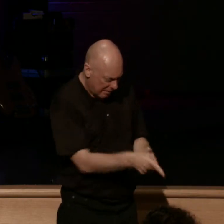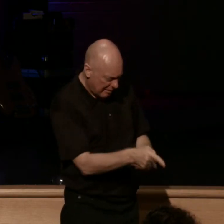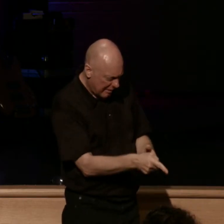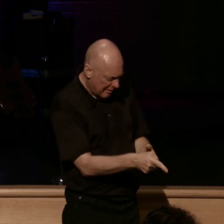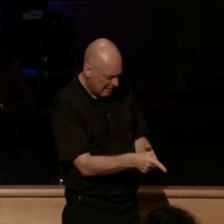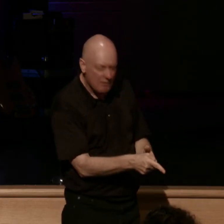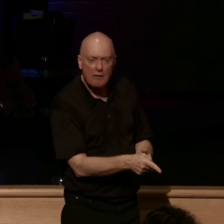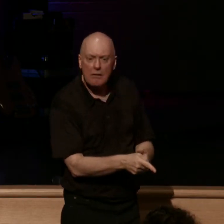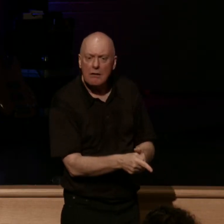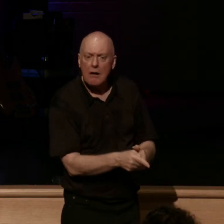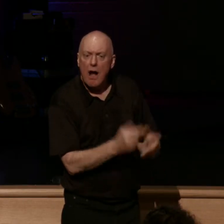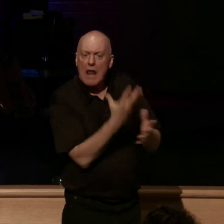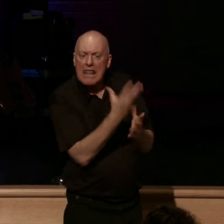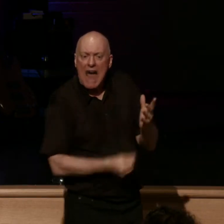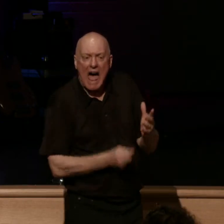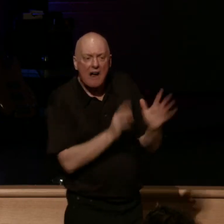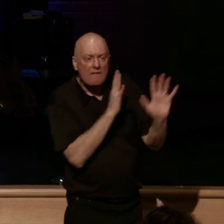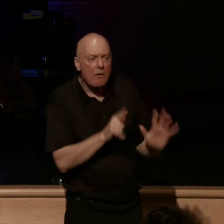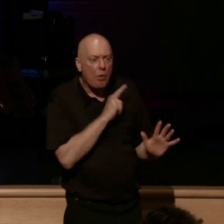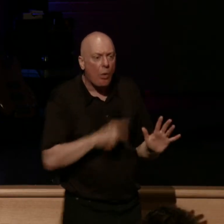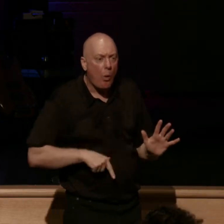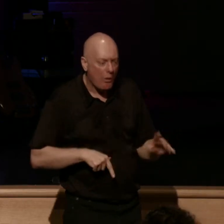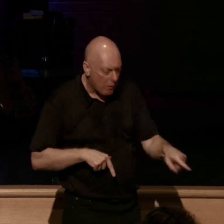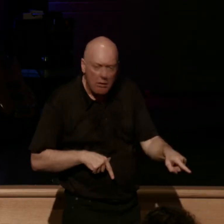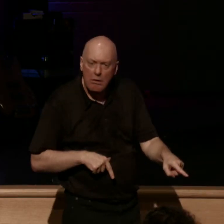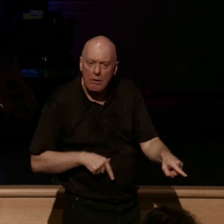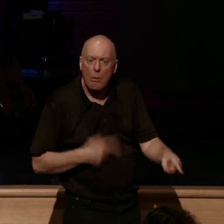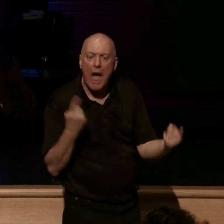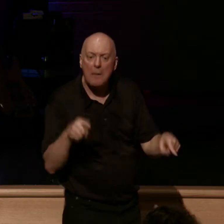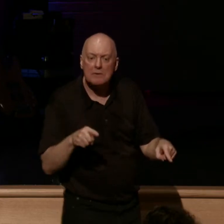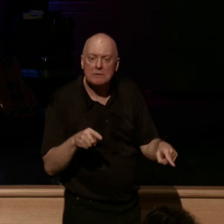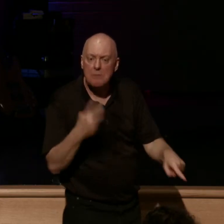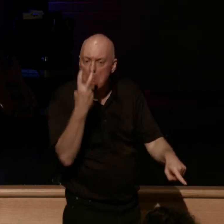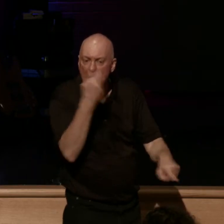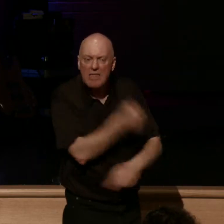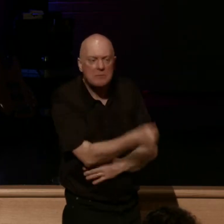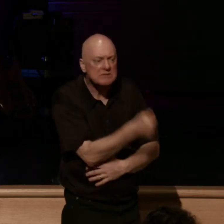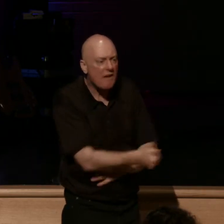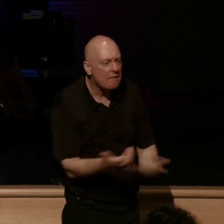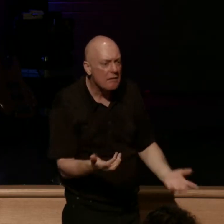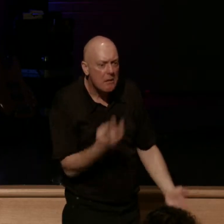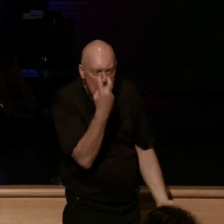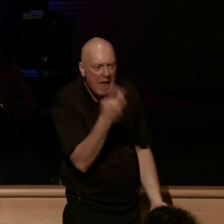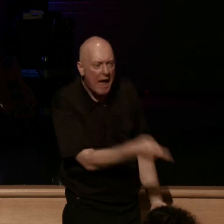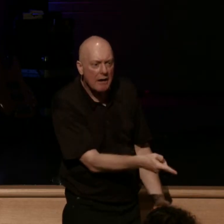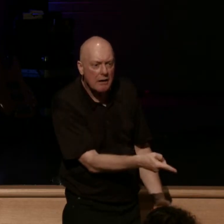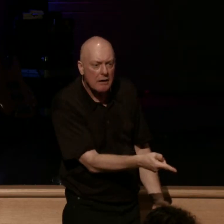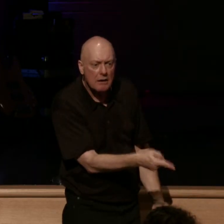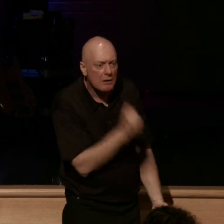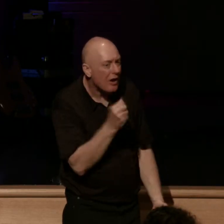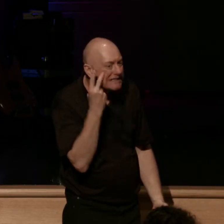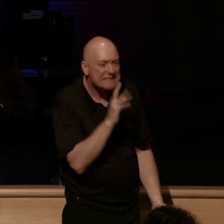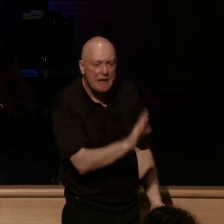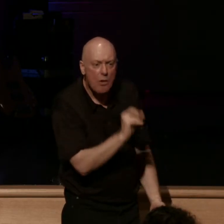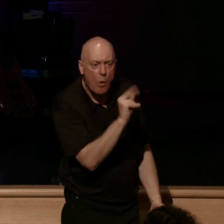of the fear of the Lord leaves you blind? Blind what? Blind to your own